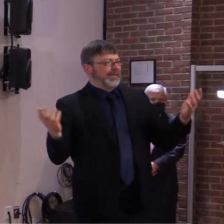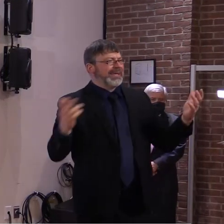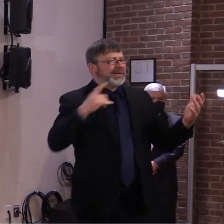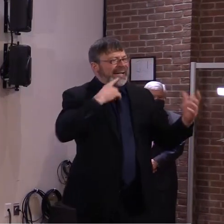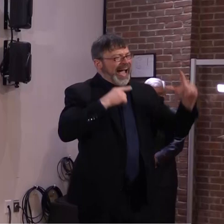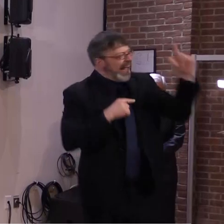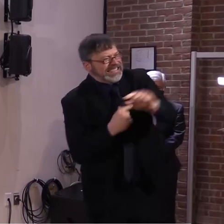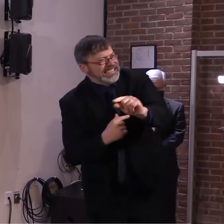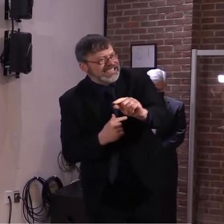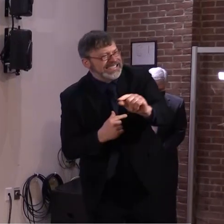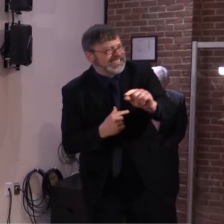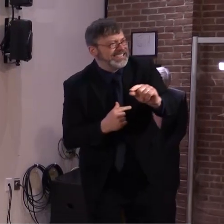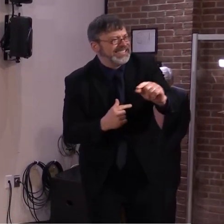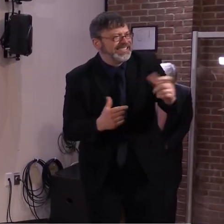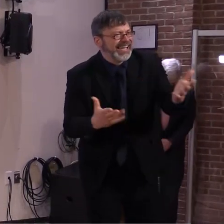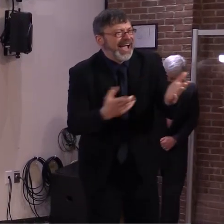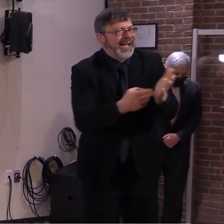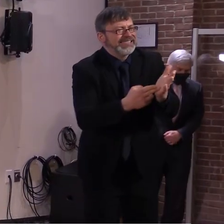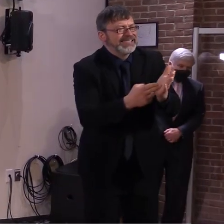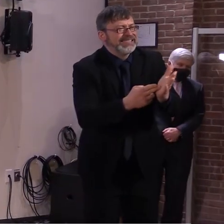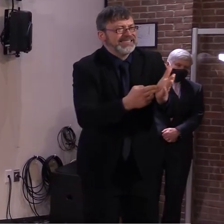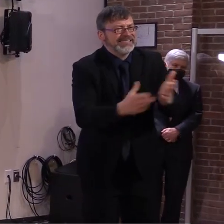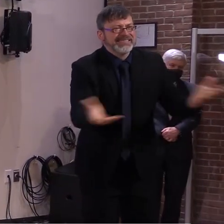Tim, Vermont Business